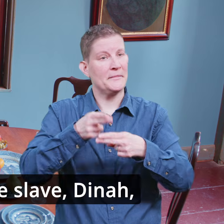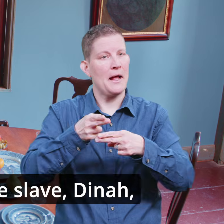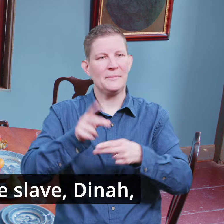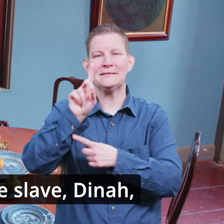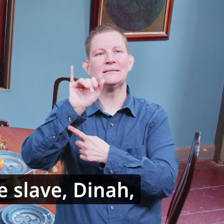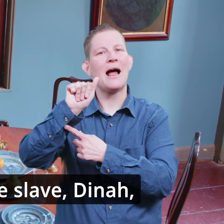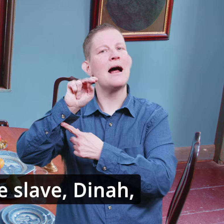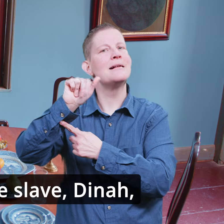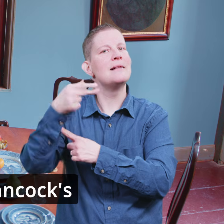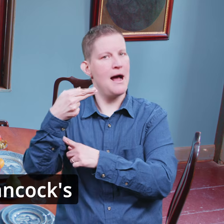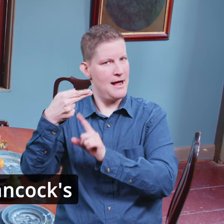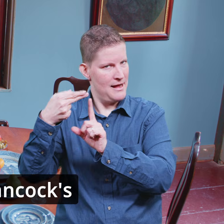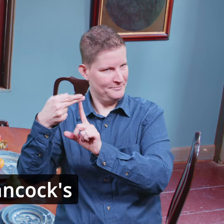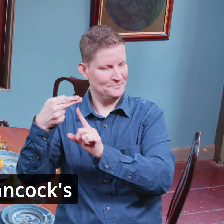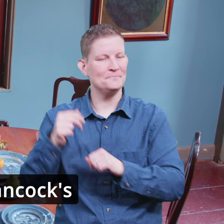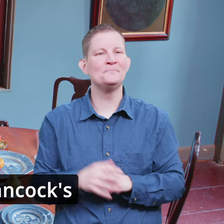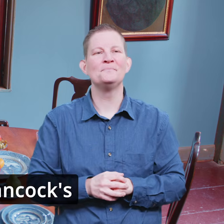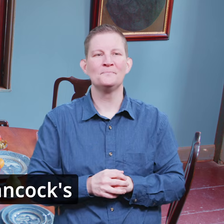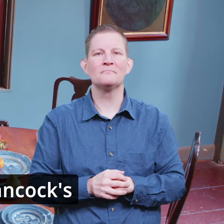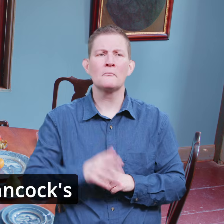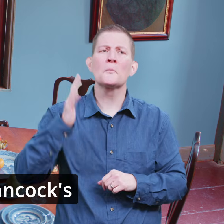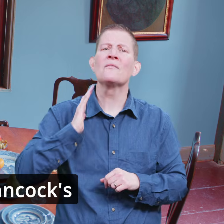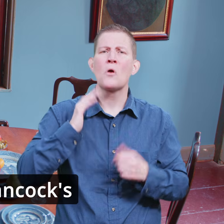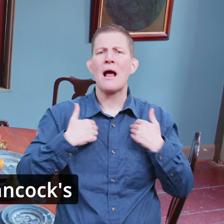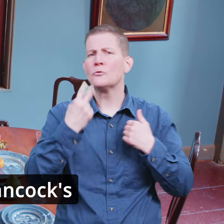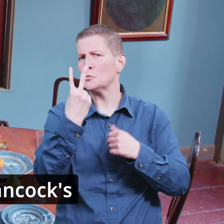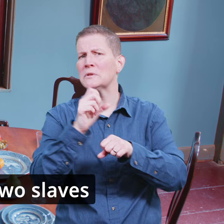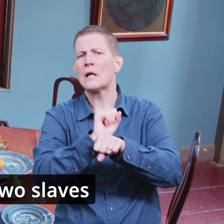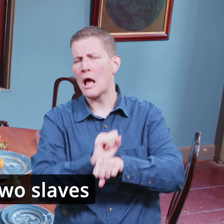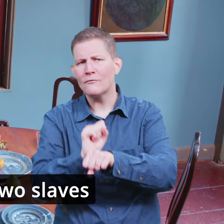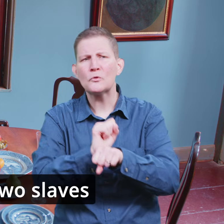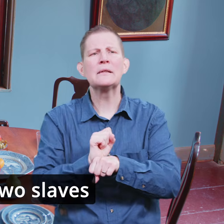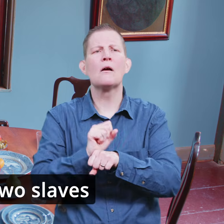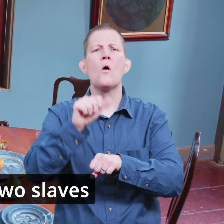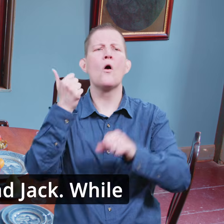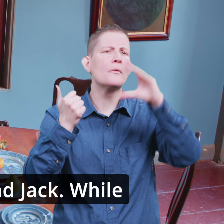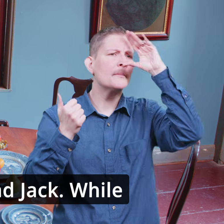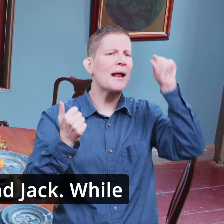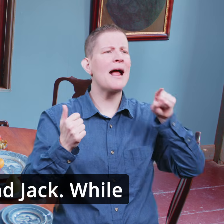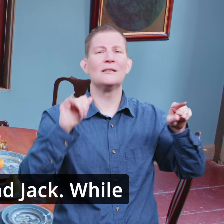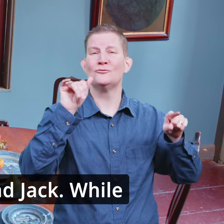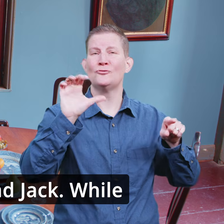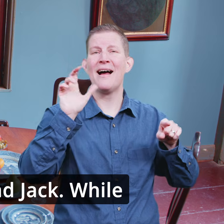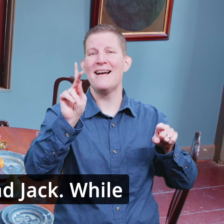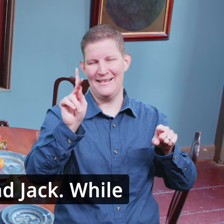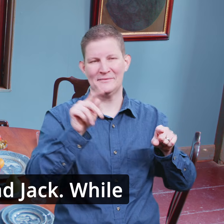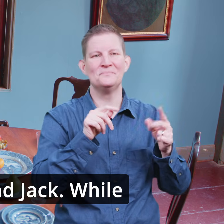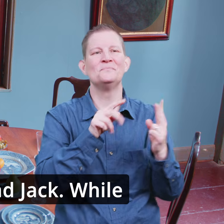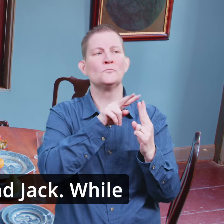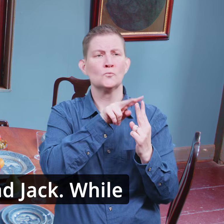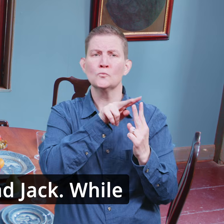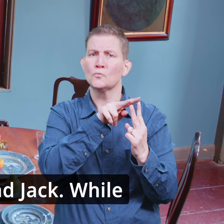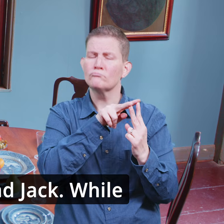Elizabeth had one slave, Dinah, to help her. The Hancocks had owned at least 2 slaves over the years, Dinah and